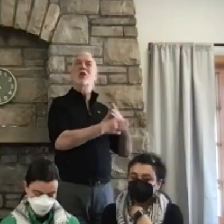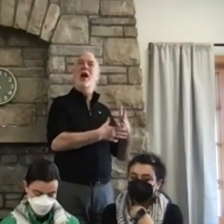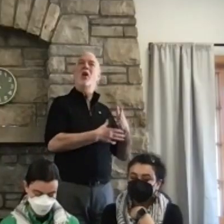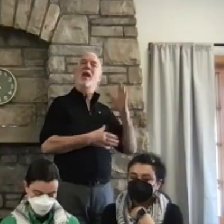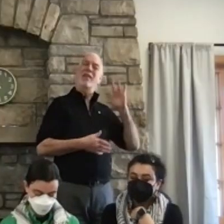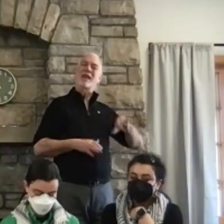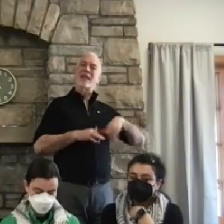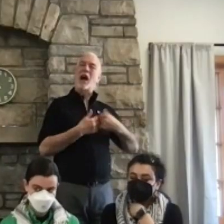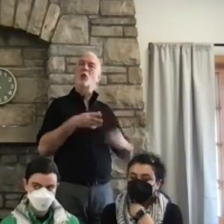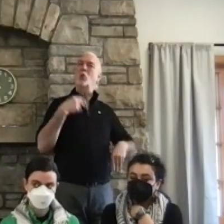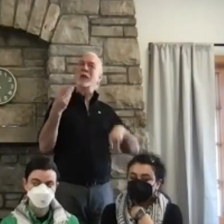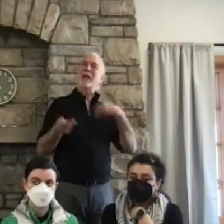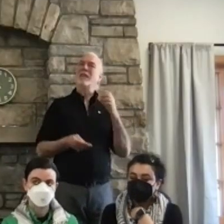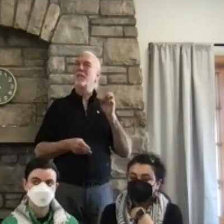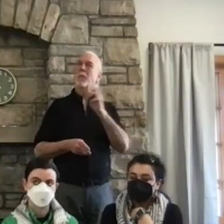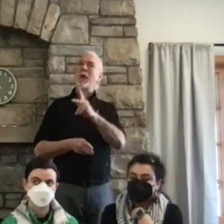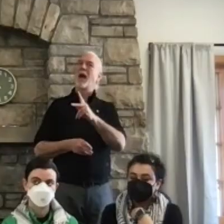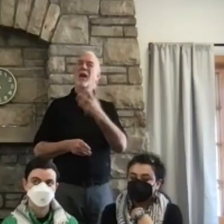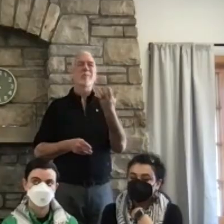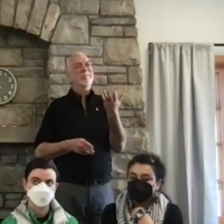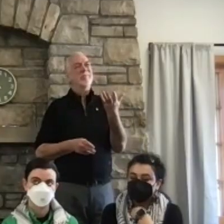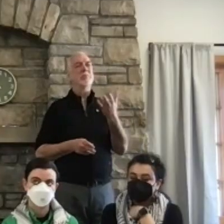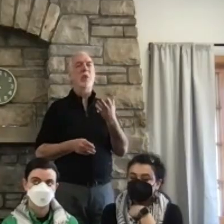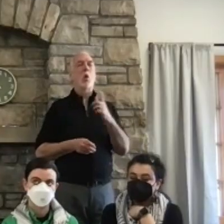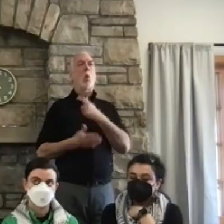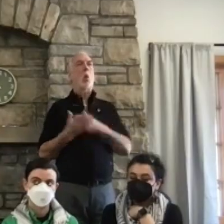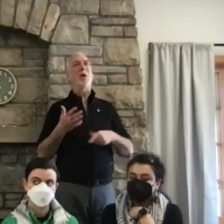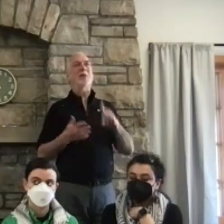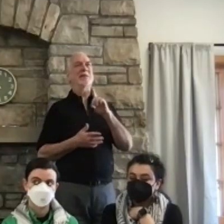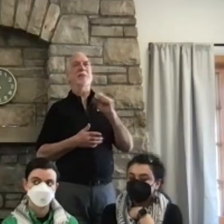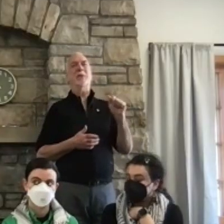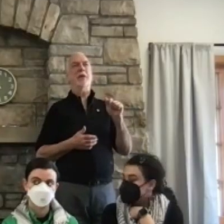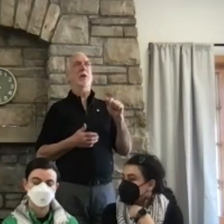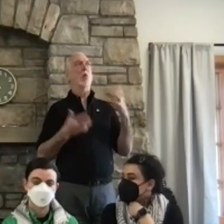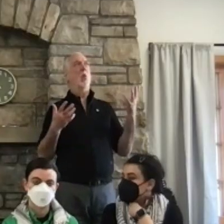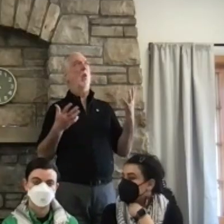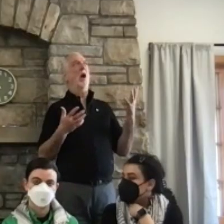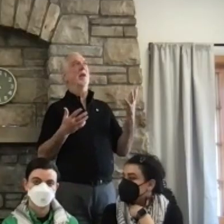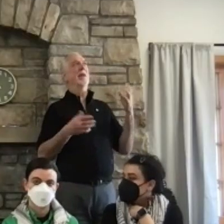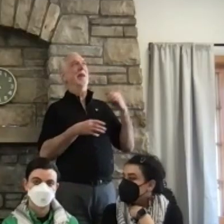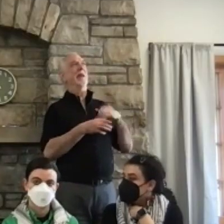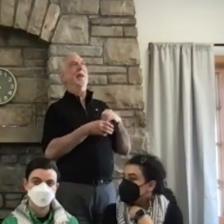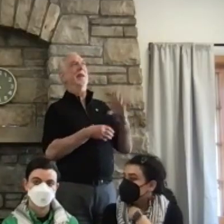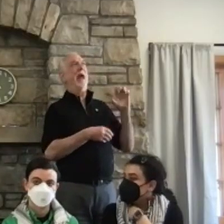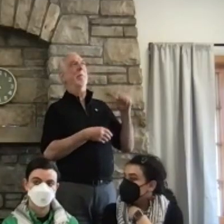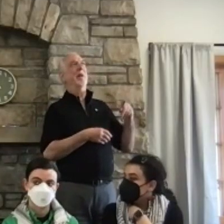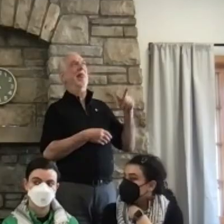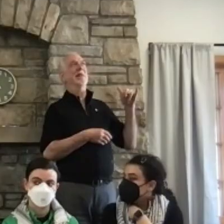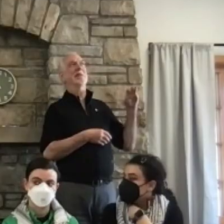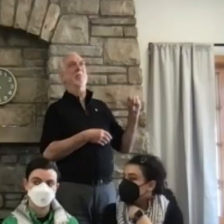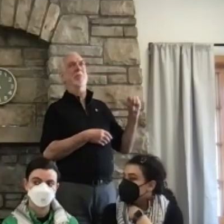of chipping in, but so what is disability? It's like, what is it in capitalism, I guess?